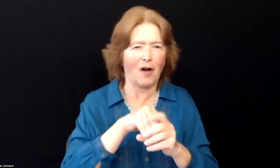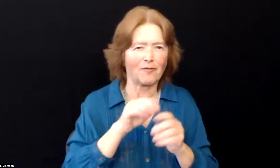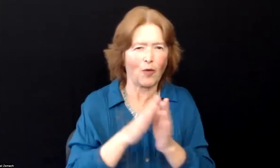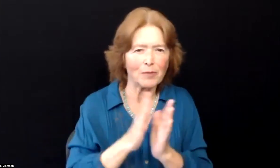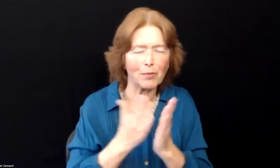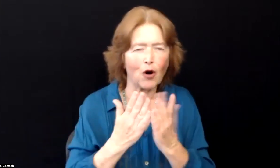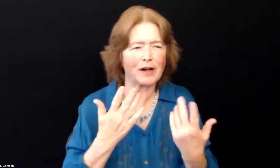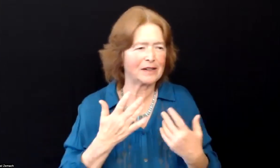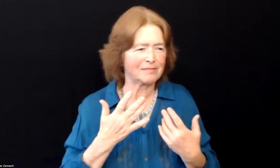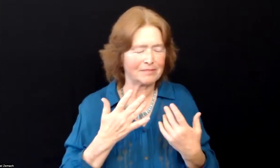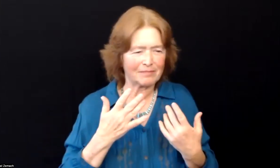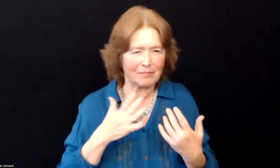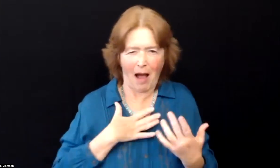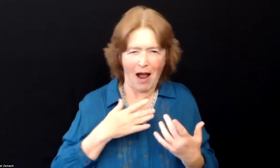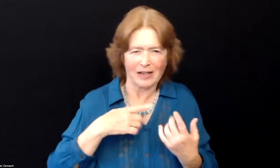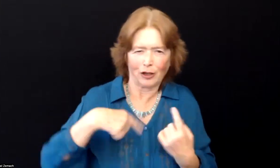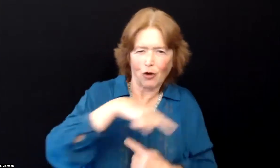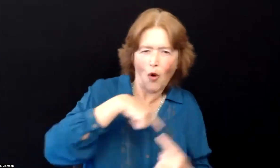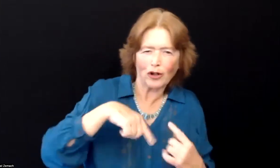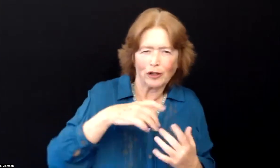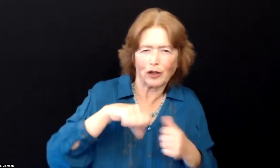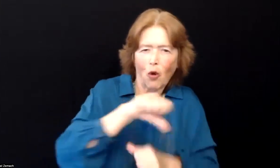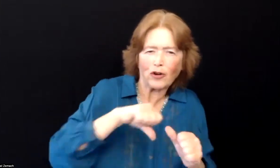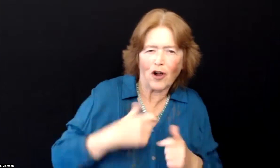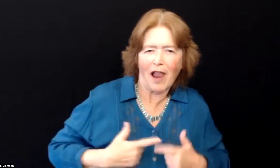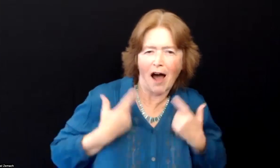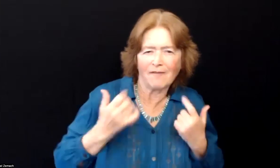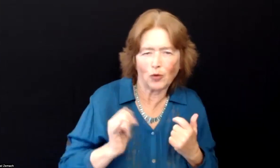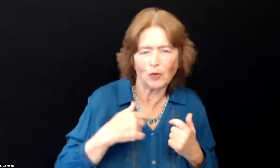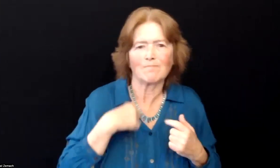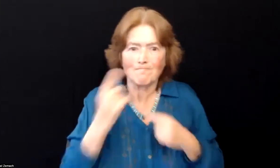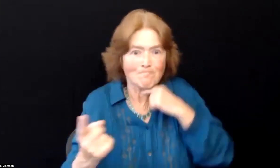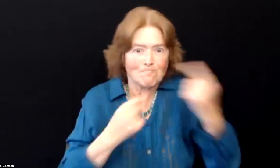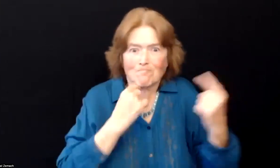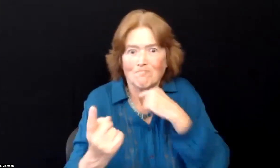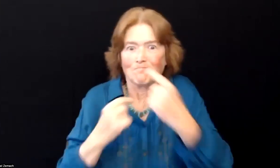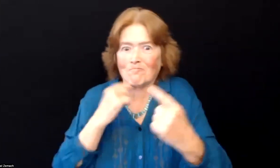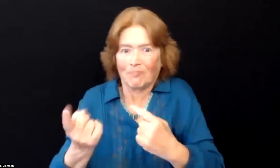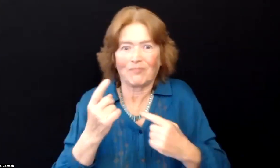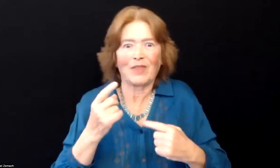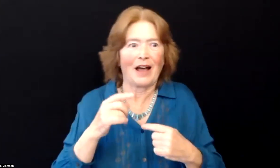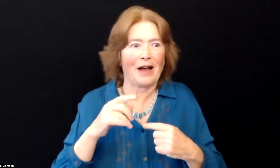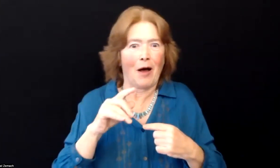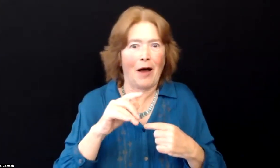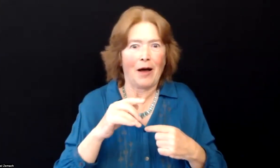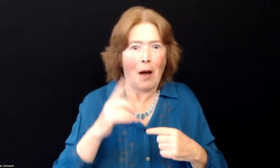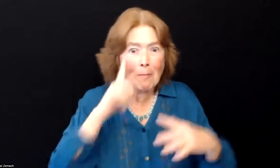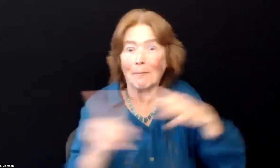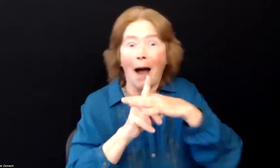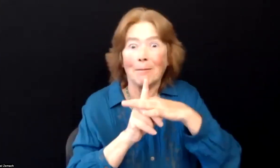involved in writing the book and those in my social circle. And I